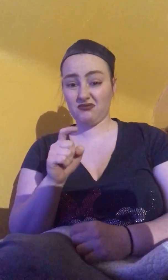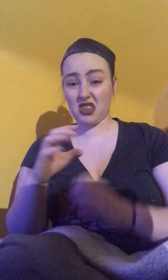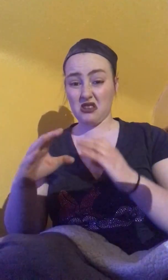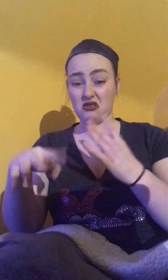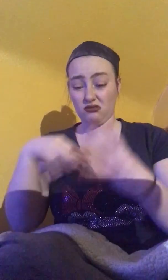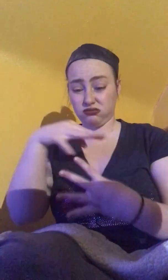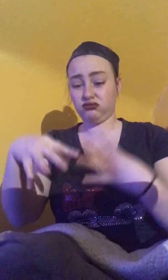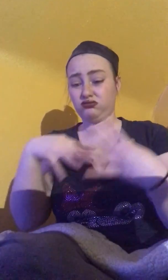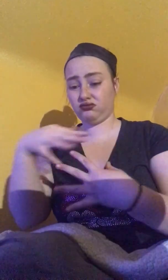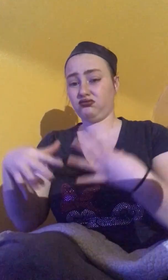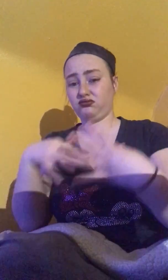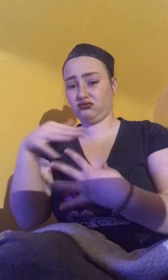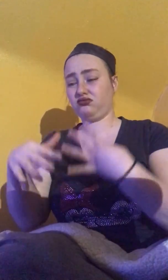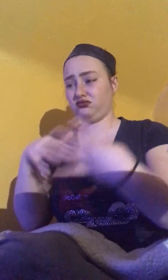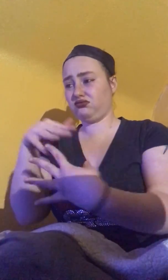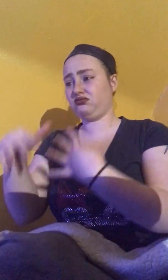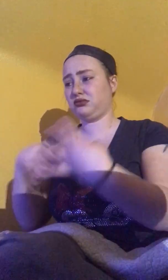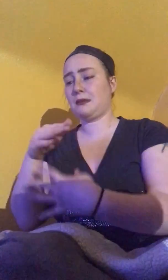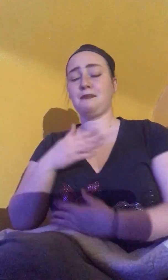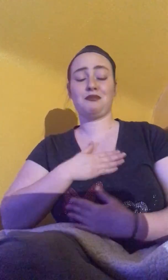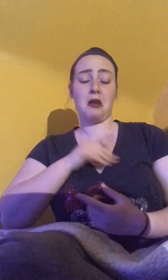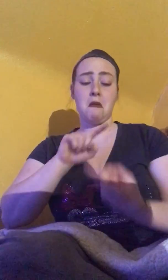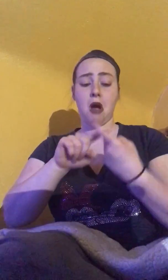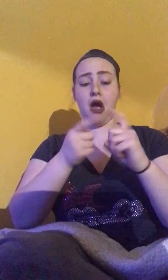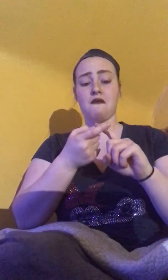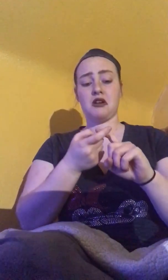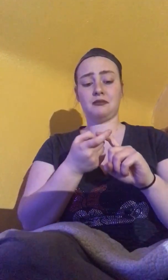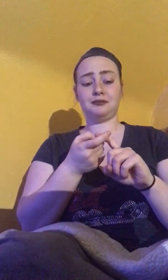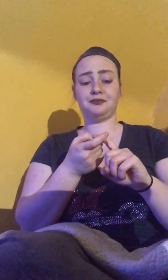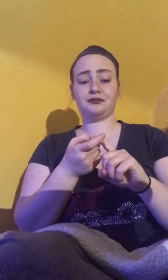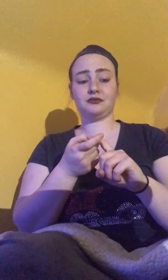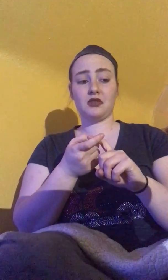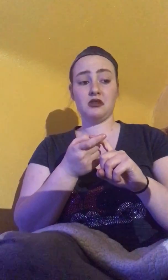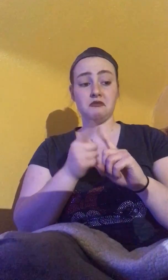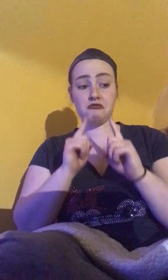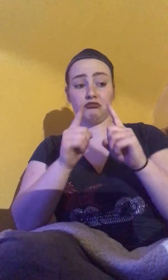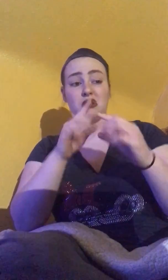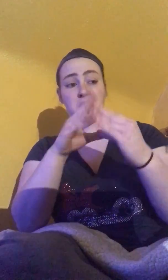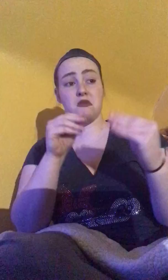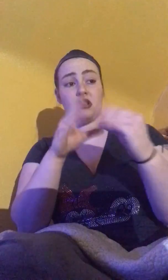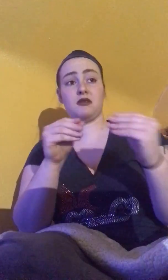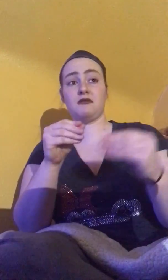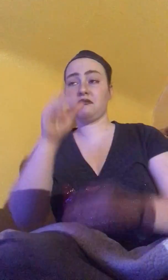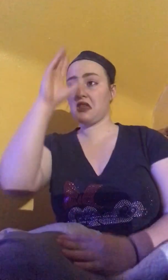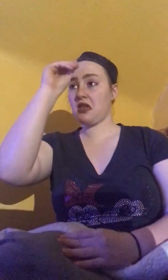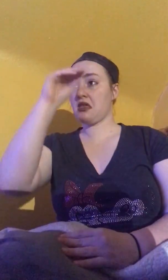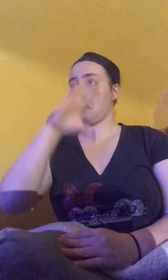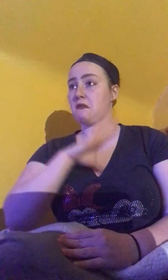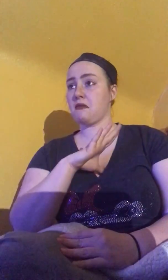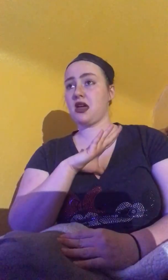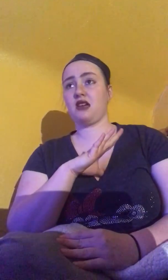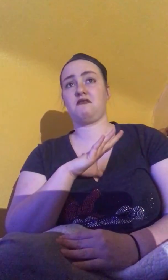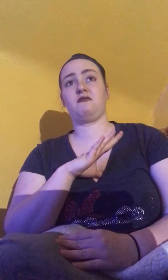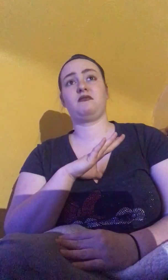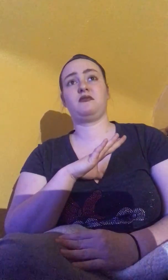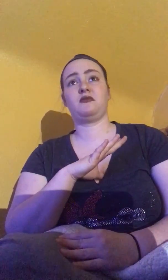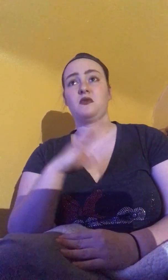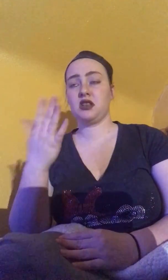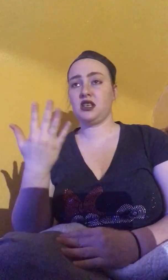something. And my friend, she was going to meetings, and there was this guy in there, and he was, these